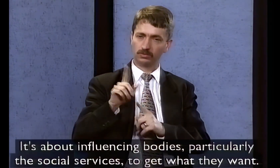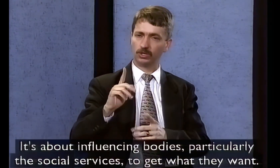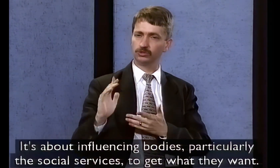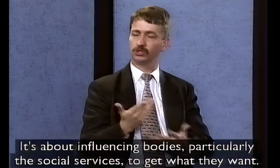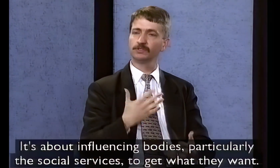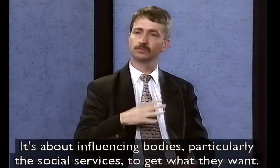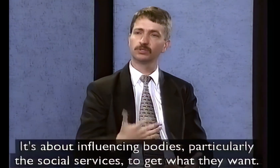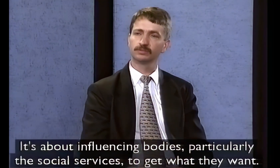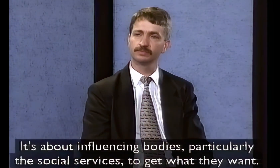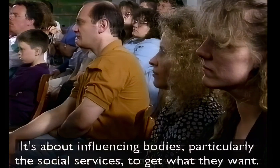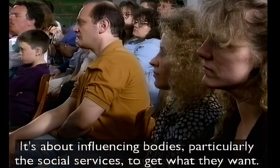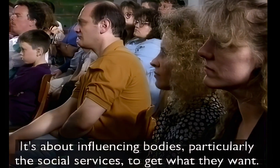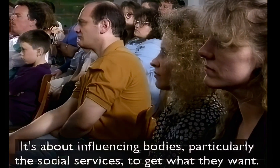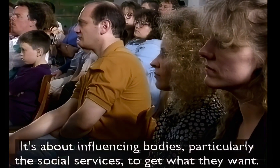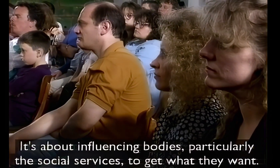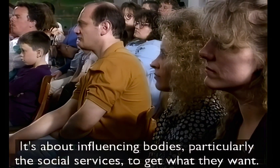services, to get what they want.